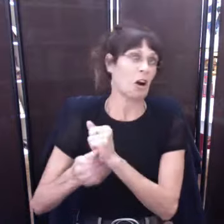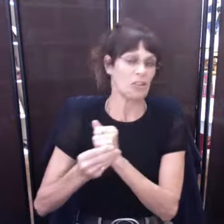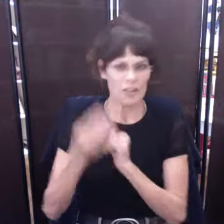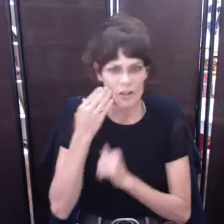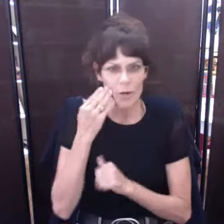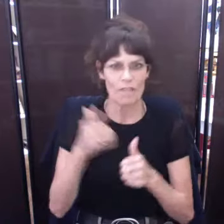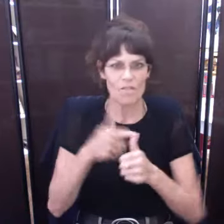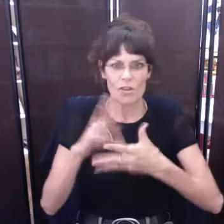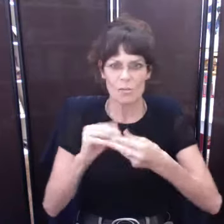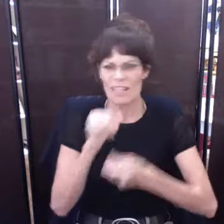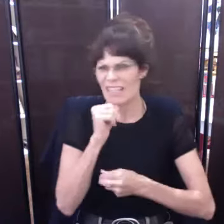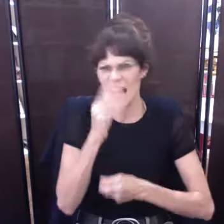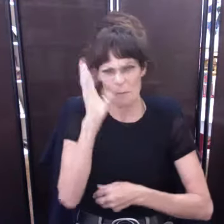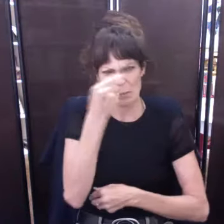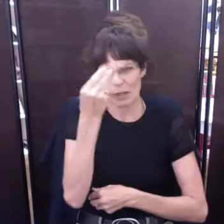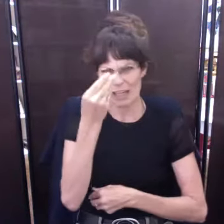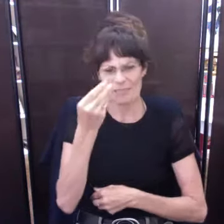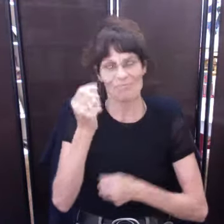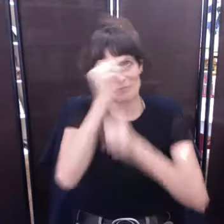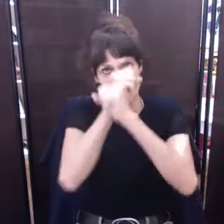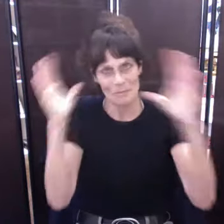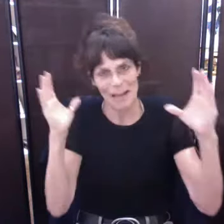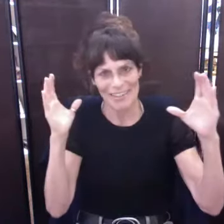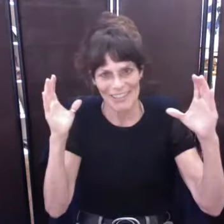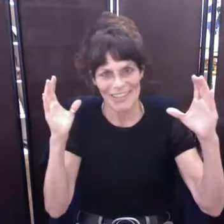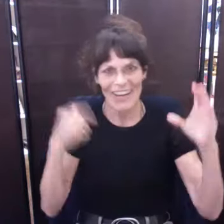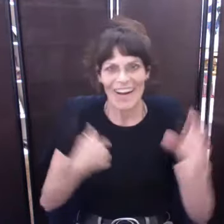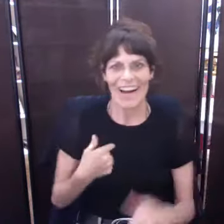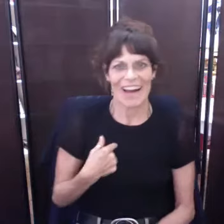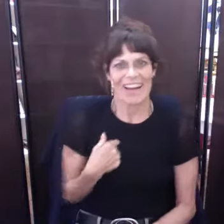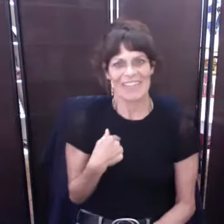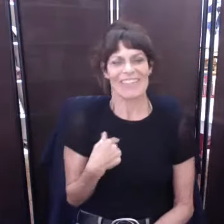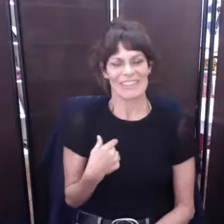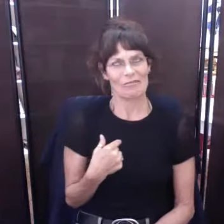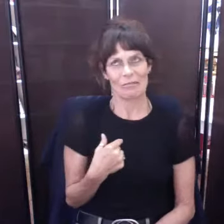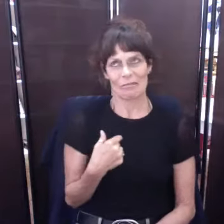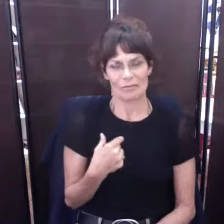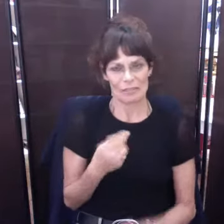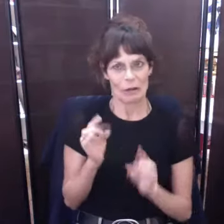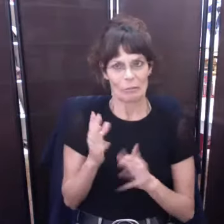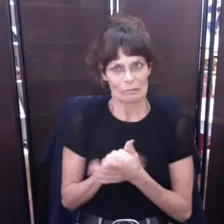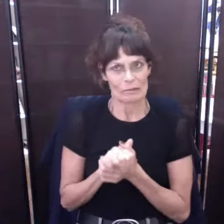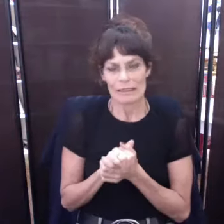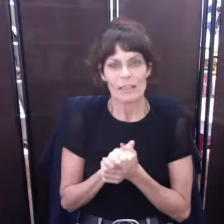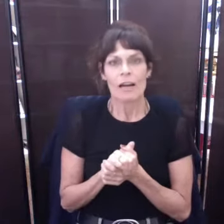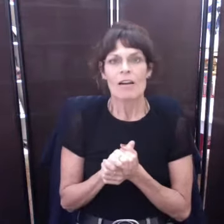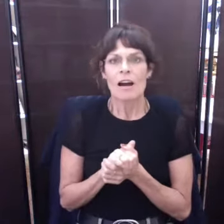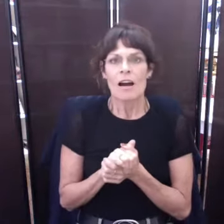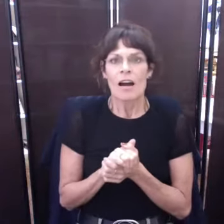not very pretty, as you can imagine. I was quite the handful. I literally get to this Alano club called